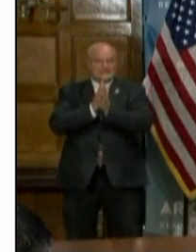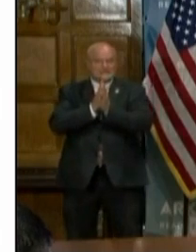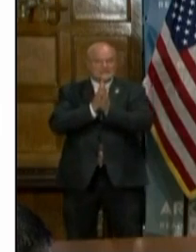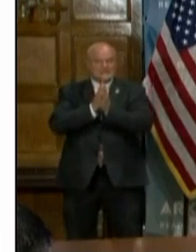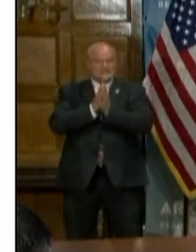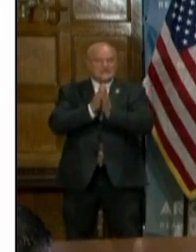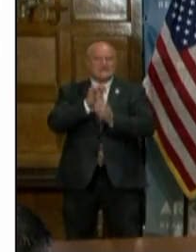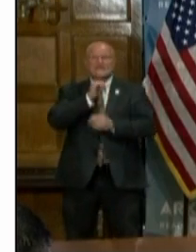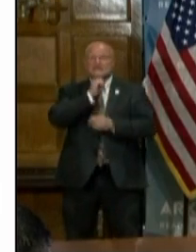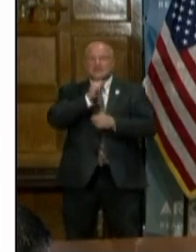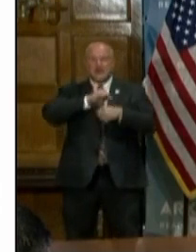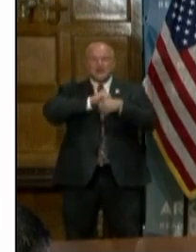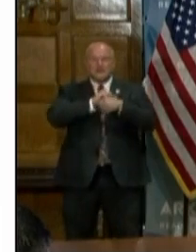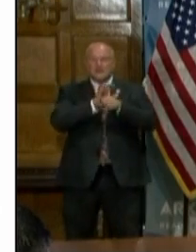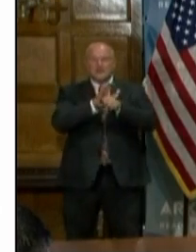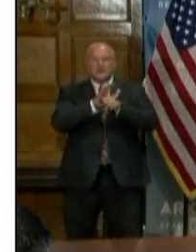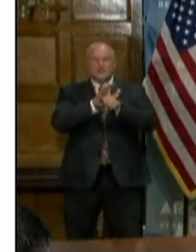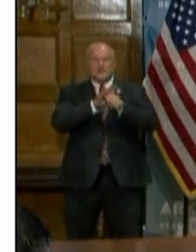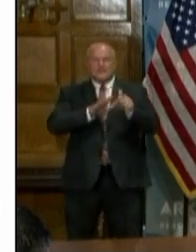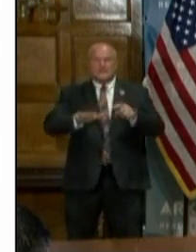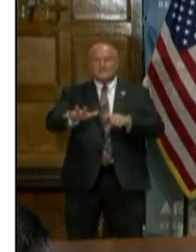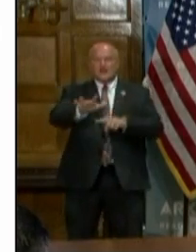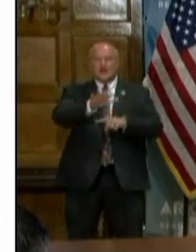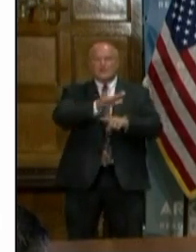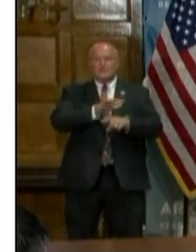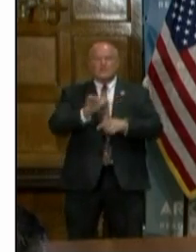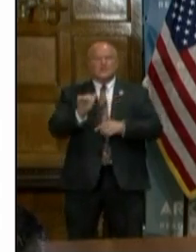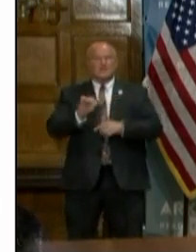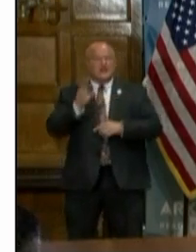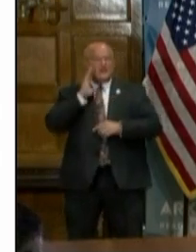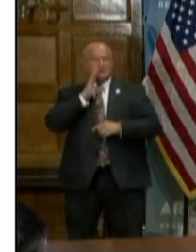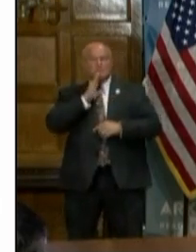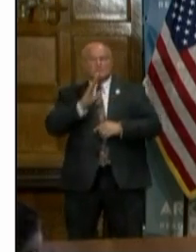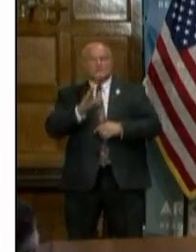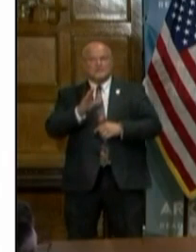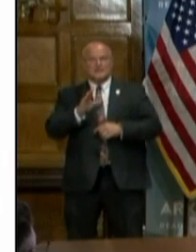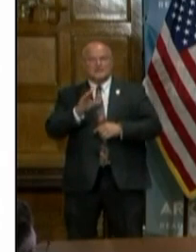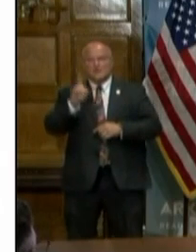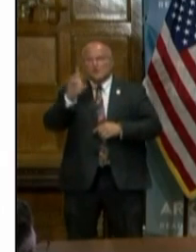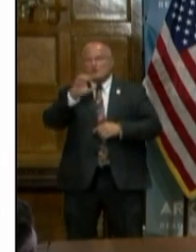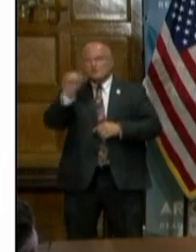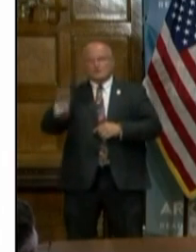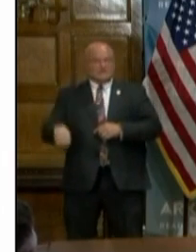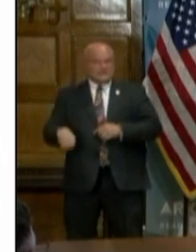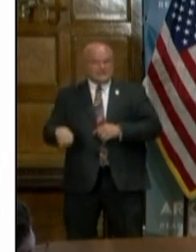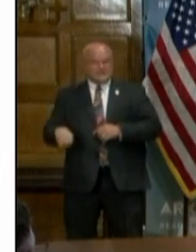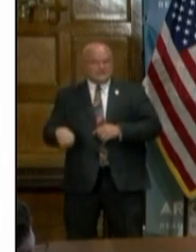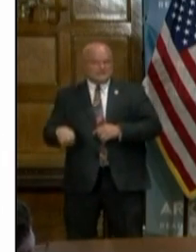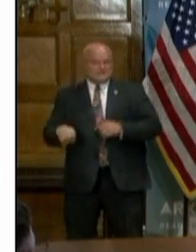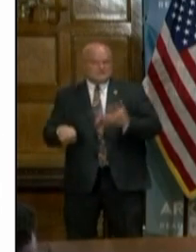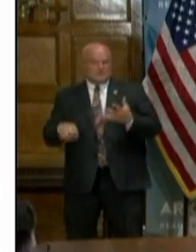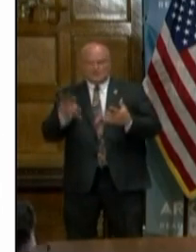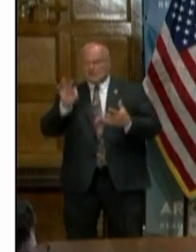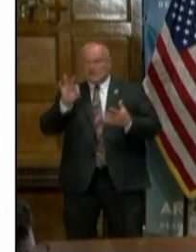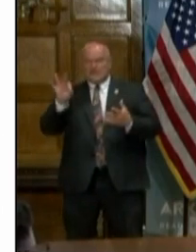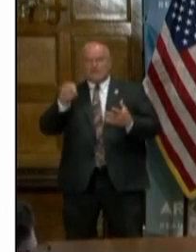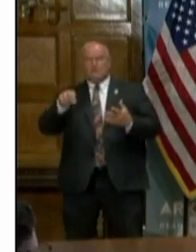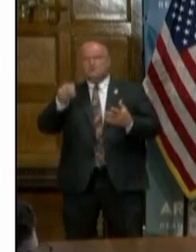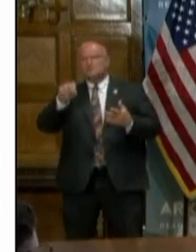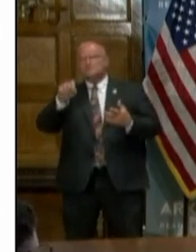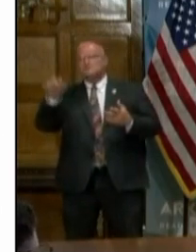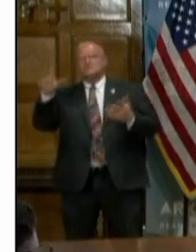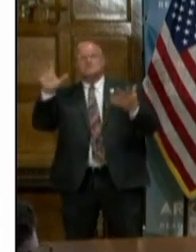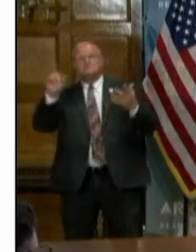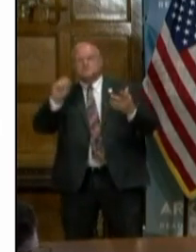in a non-COVID environment, your likely would be 100%. I mean, or 99 point